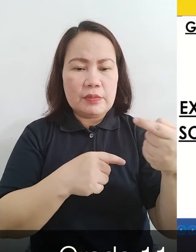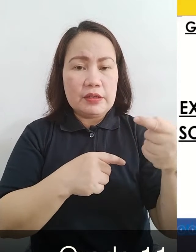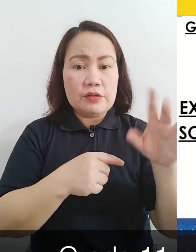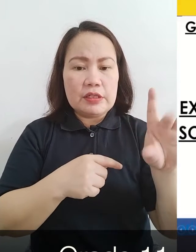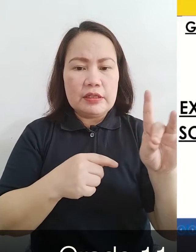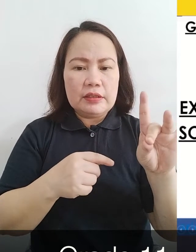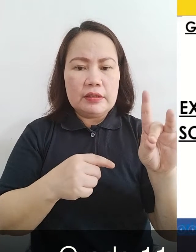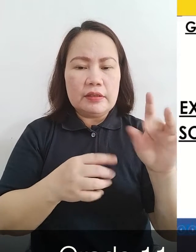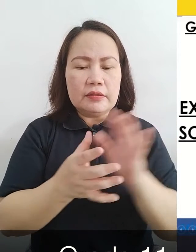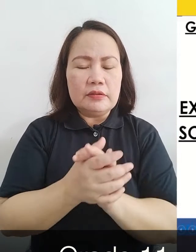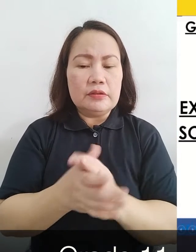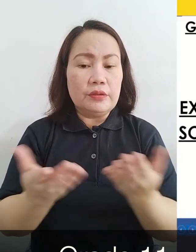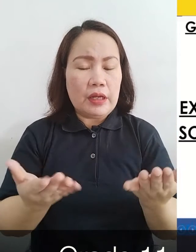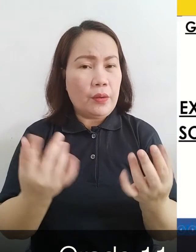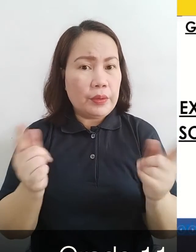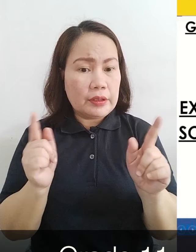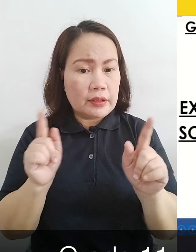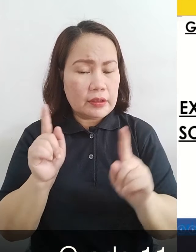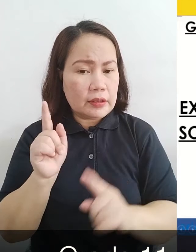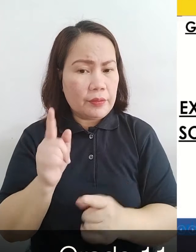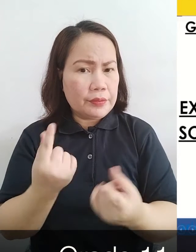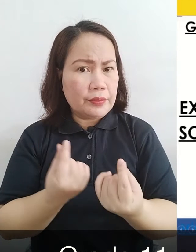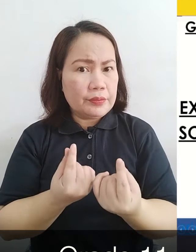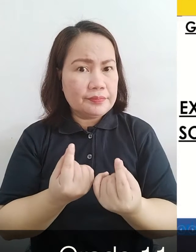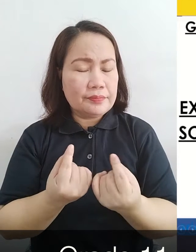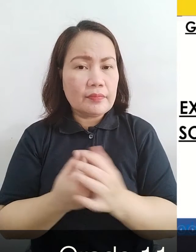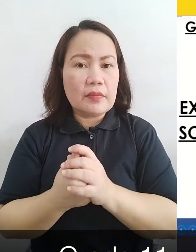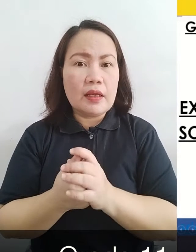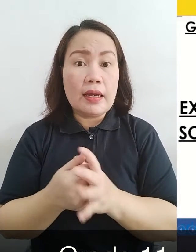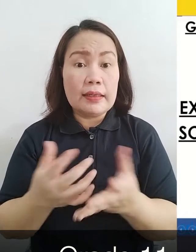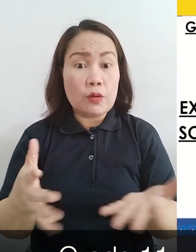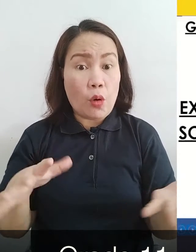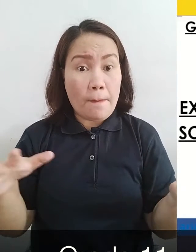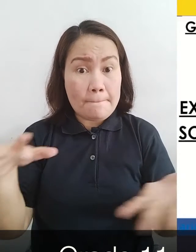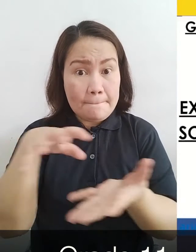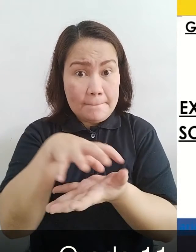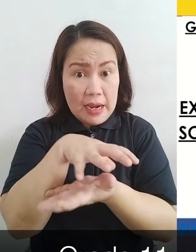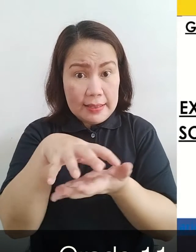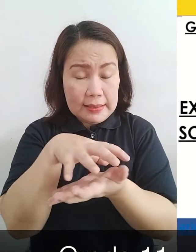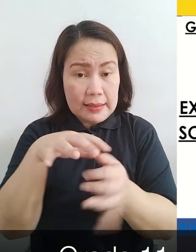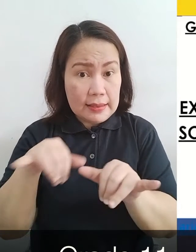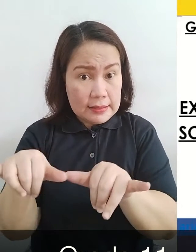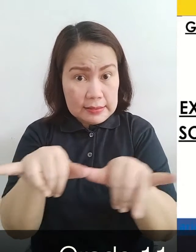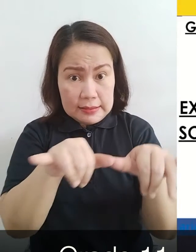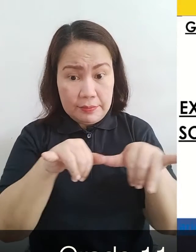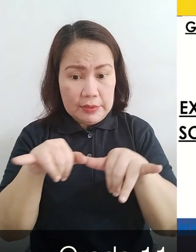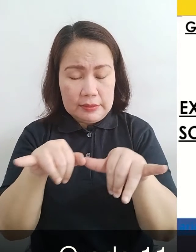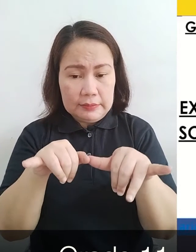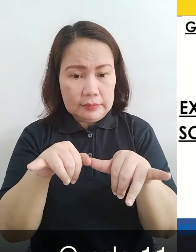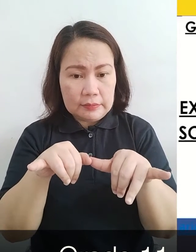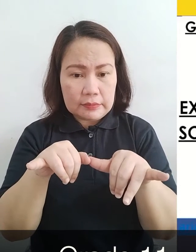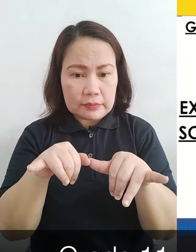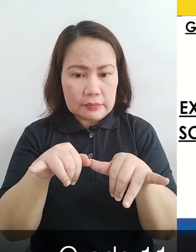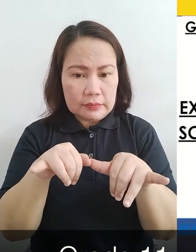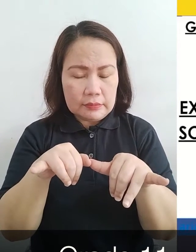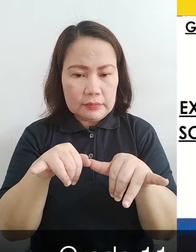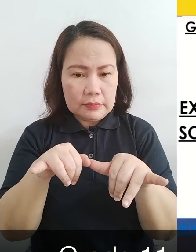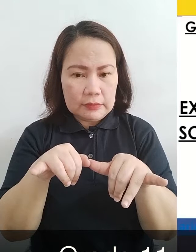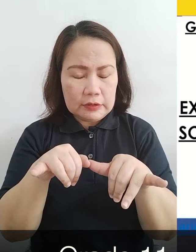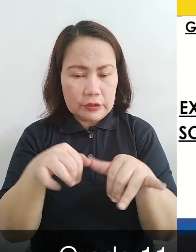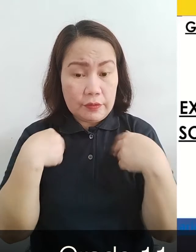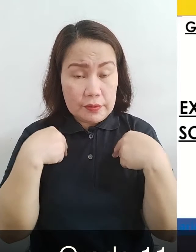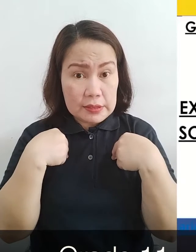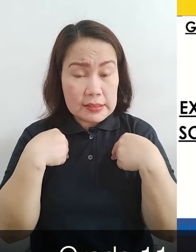Combine similar terms. So, paano natin ginagawa yon? Sinisimulan. Okay, inuuna natin yung